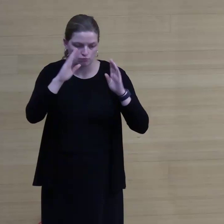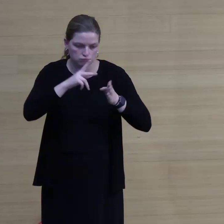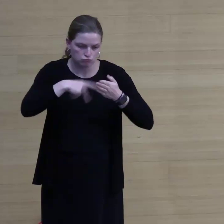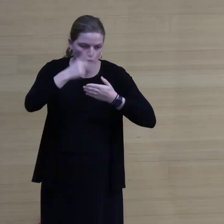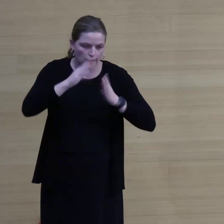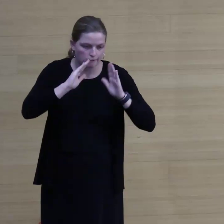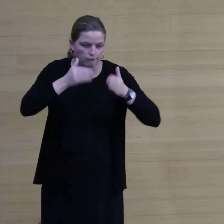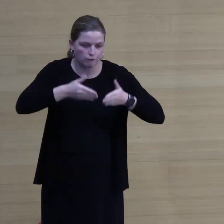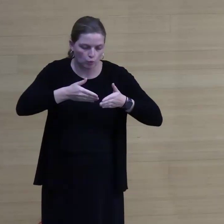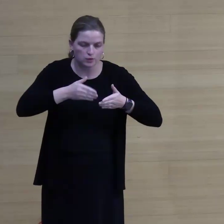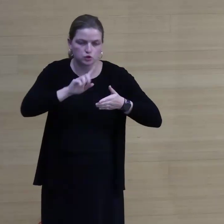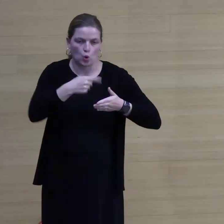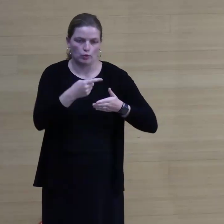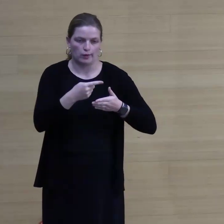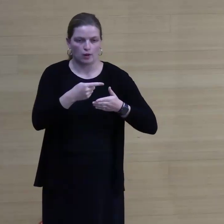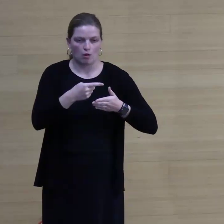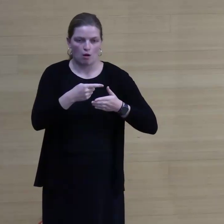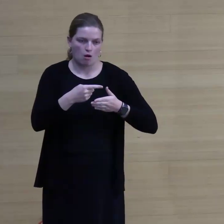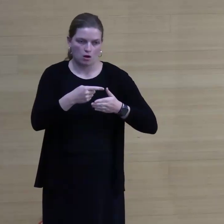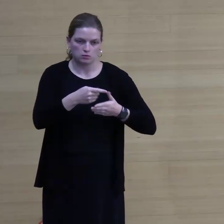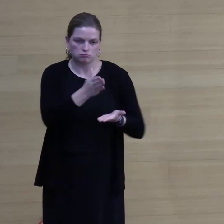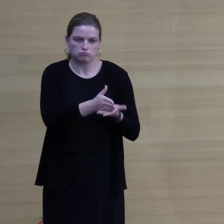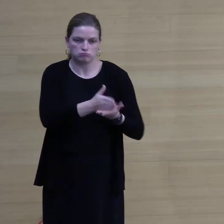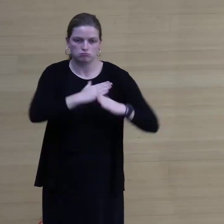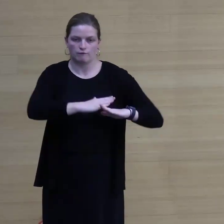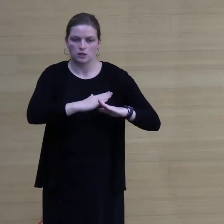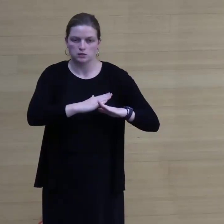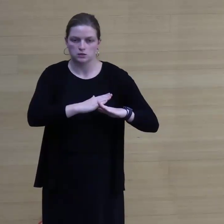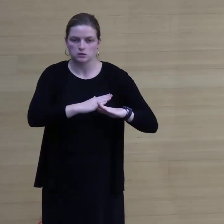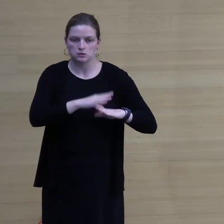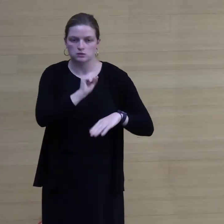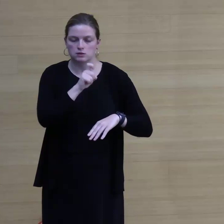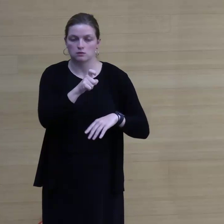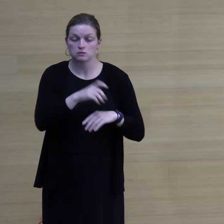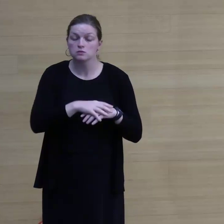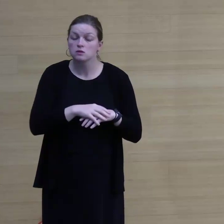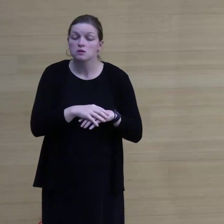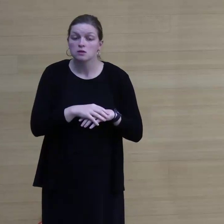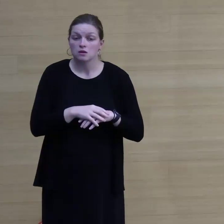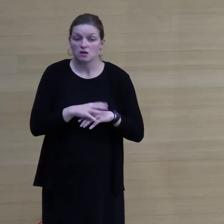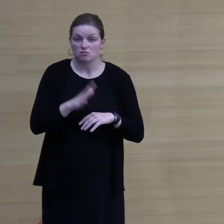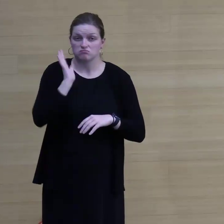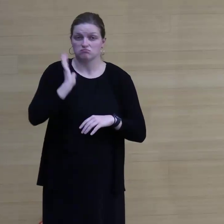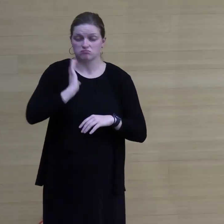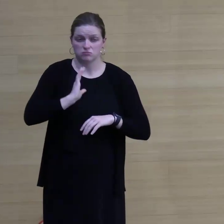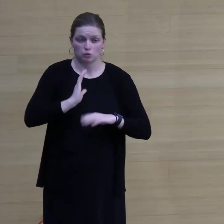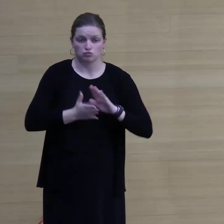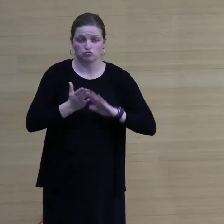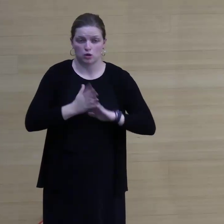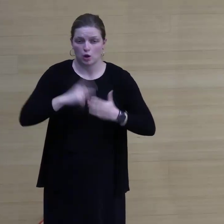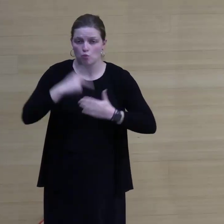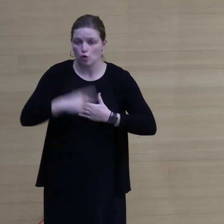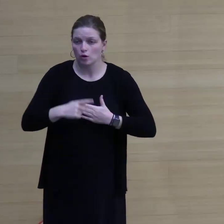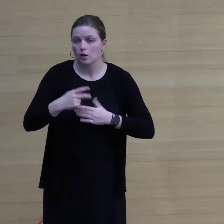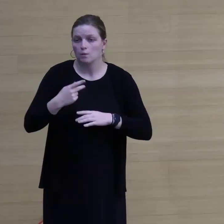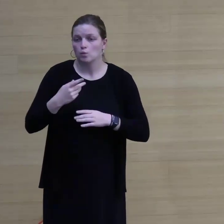on only on abstinence. Mhm. And at the time, I was running a project that was funded with